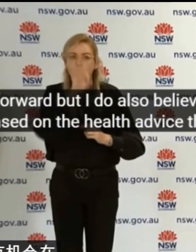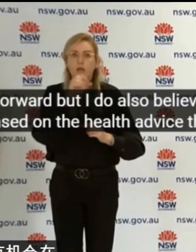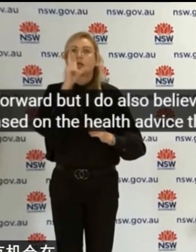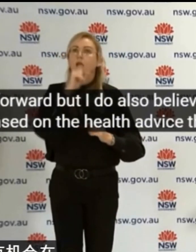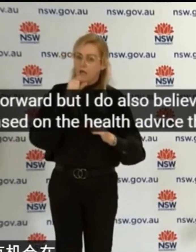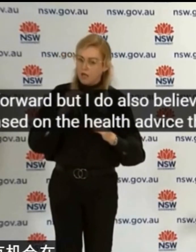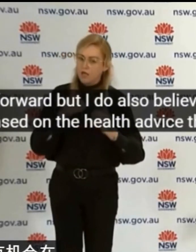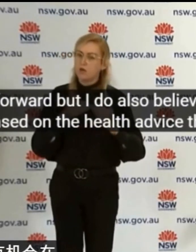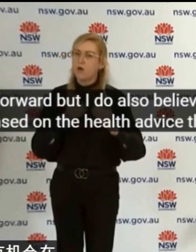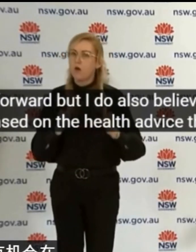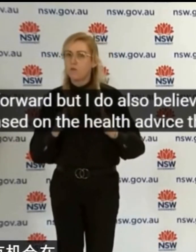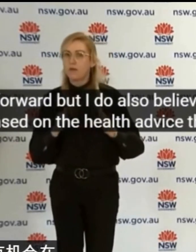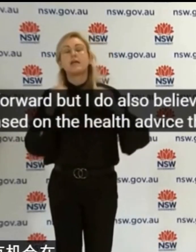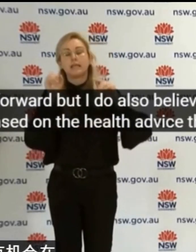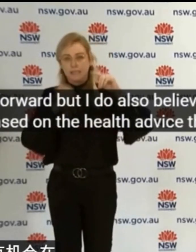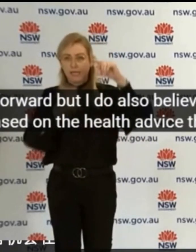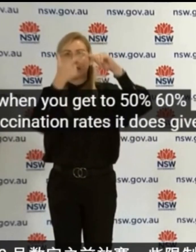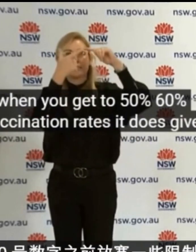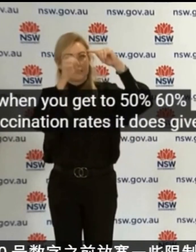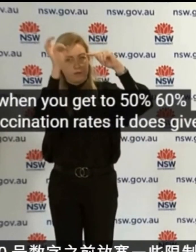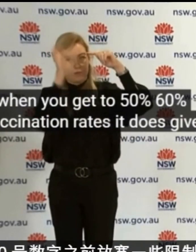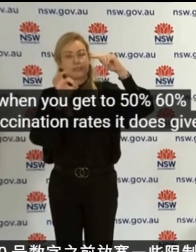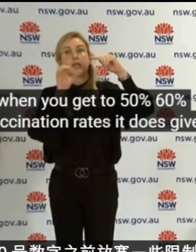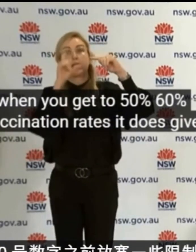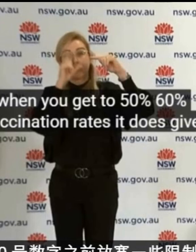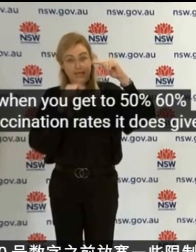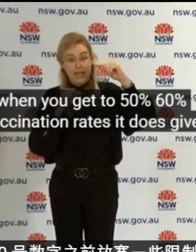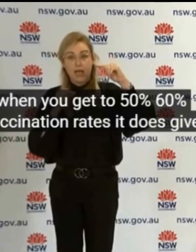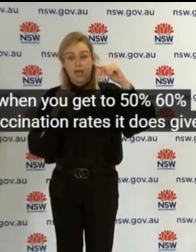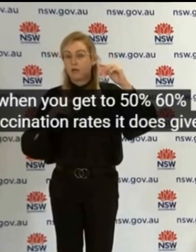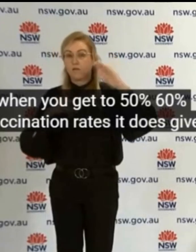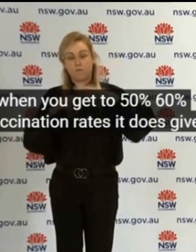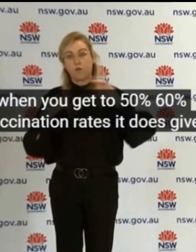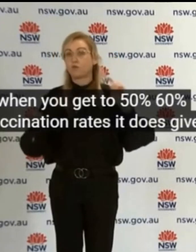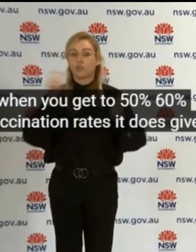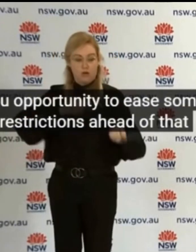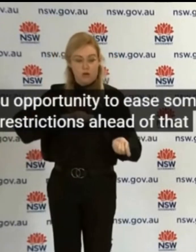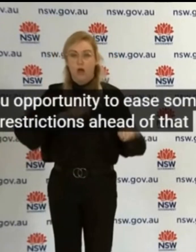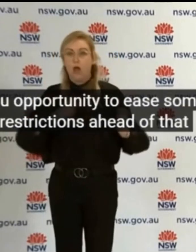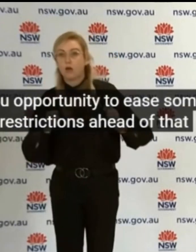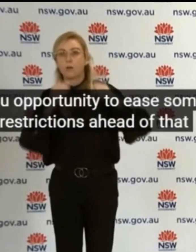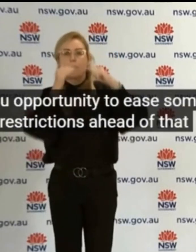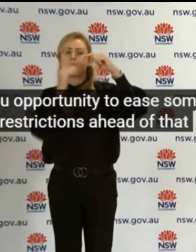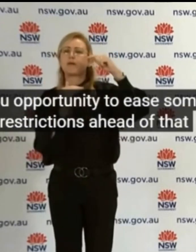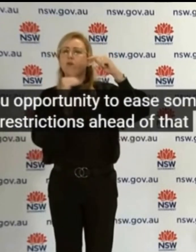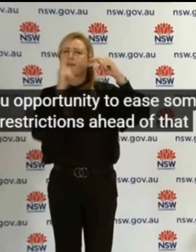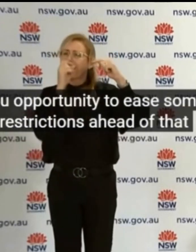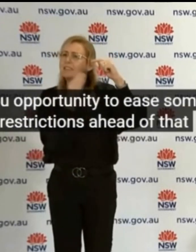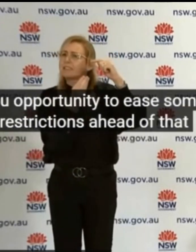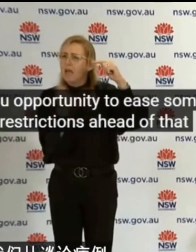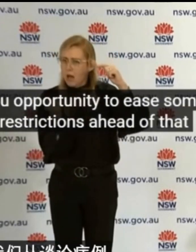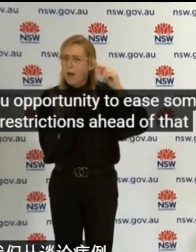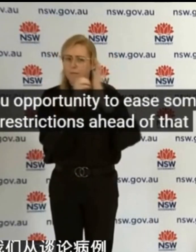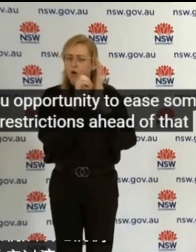of that 70% number, when we literally have a change in thought. We transition from going from talking about